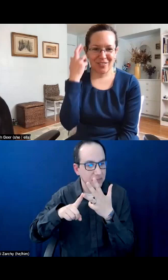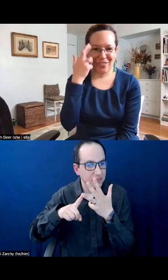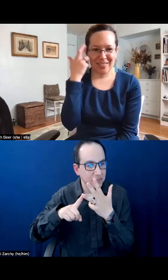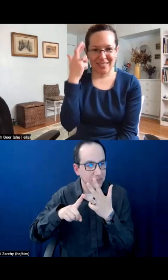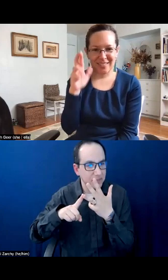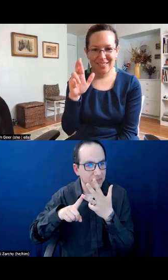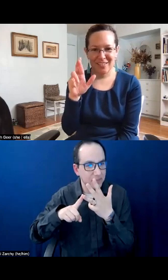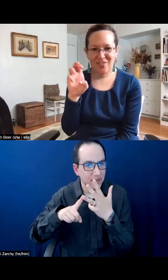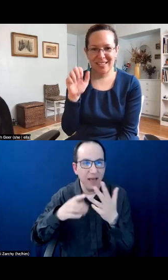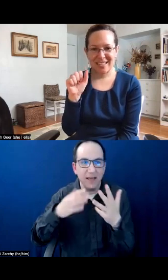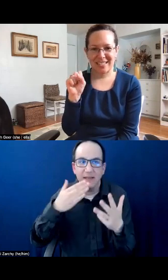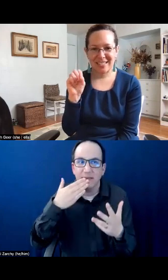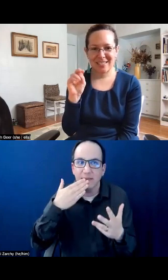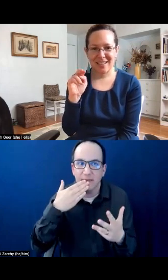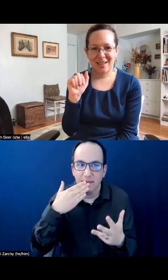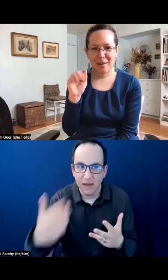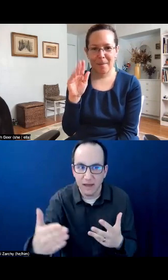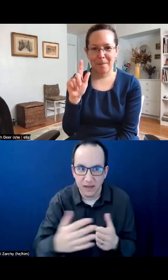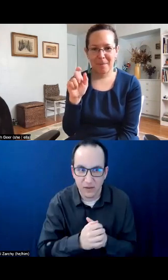R.